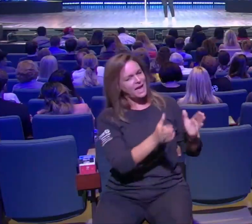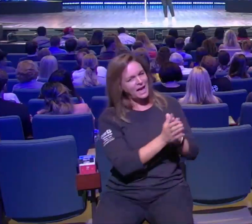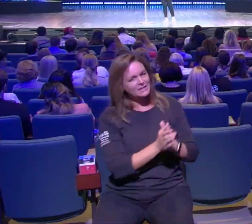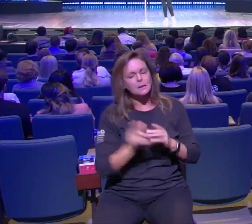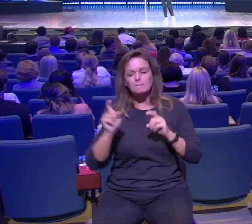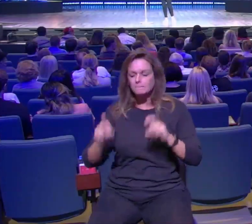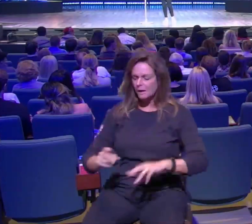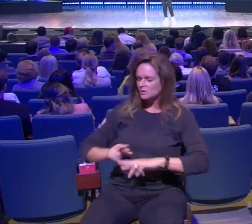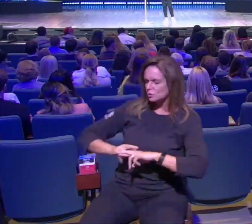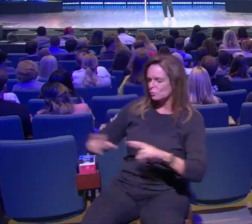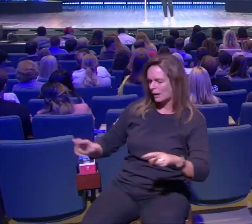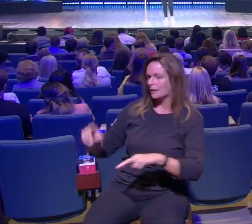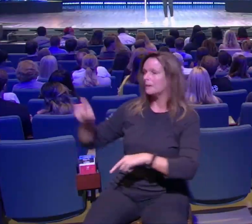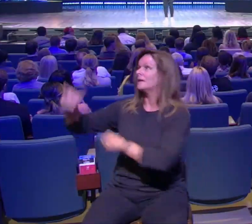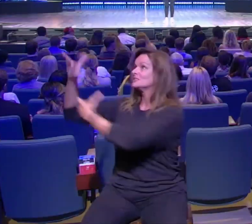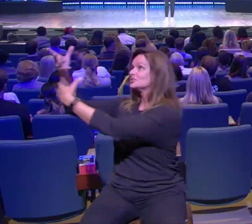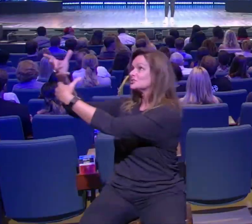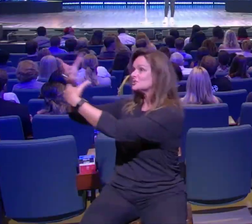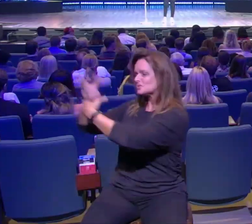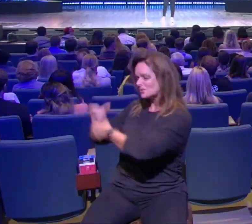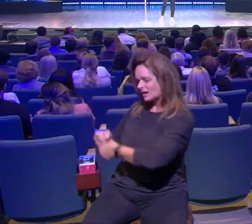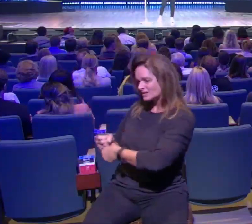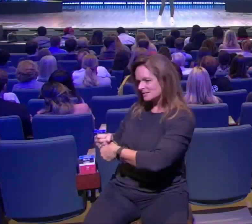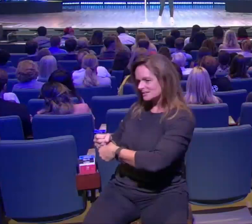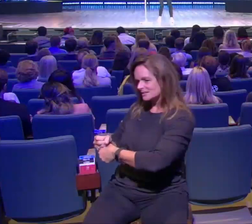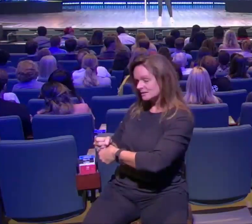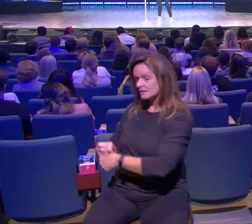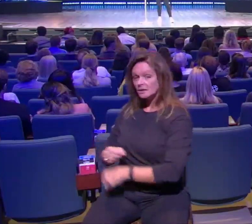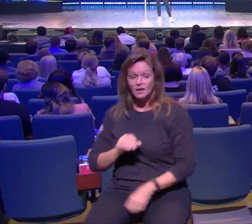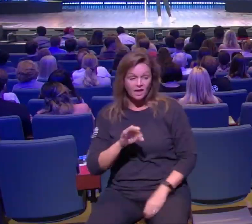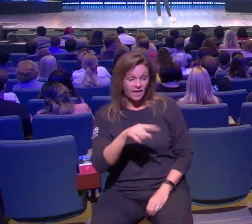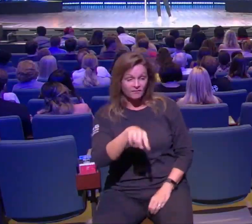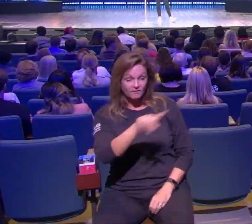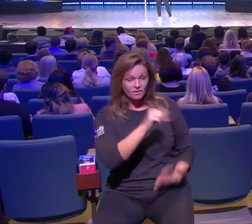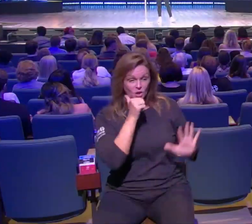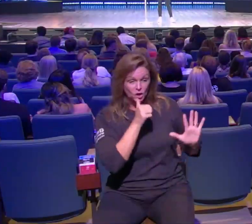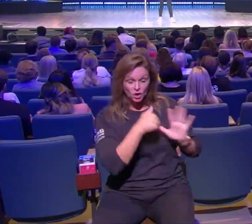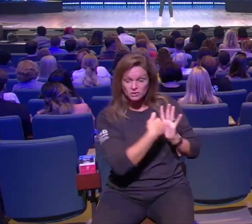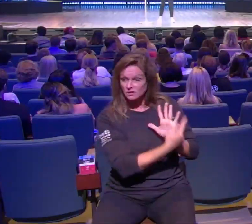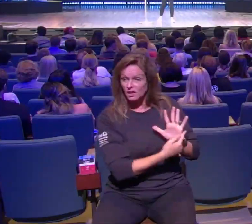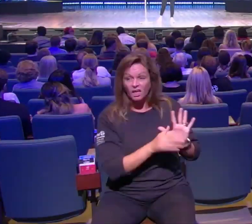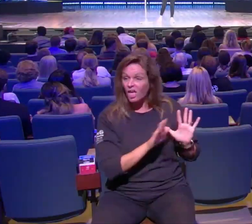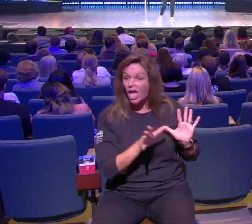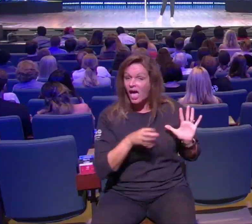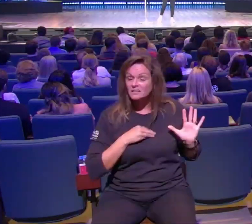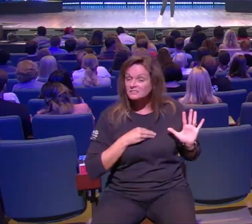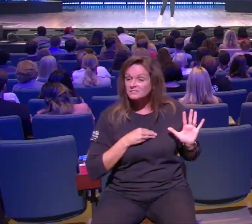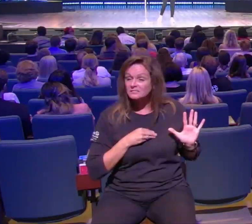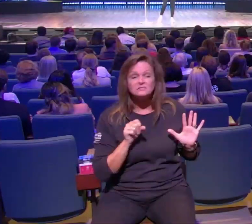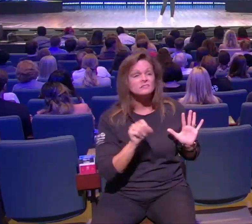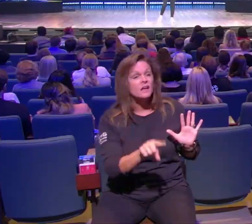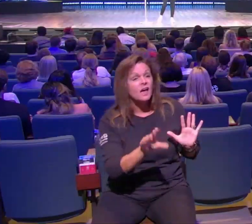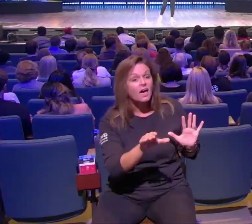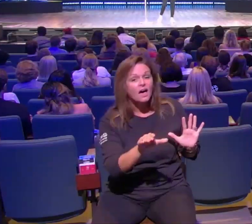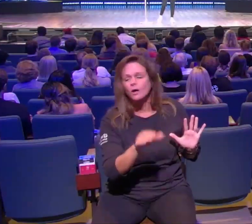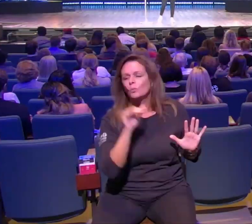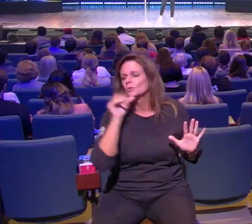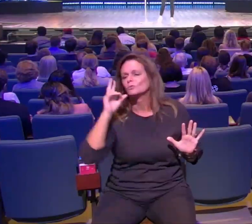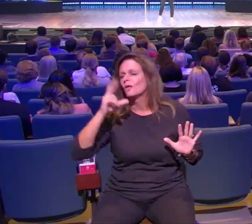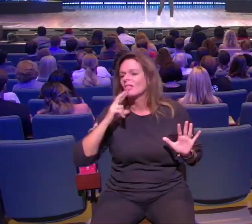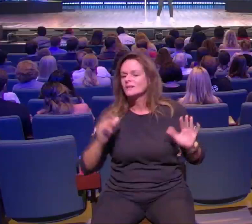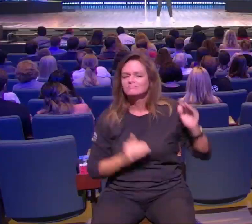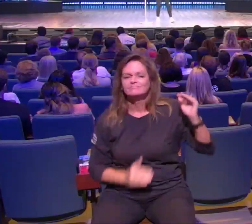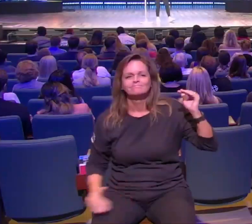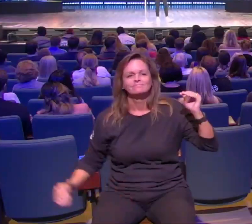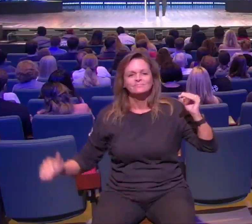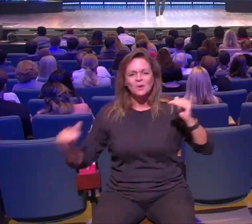into our lives. See, if they had never asked, they would have never known the inheritance that God had for them. And